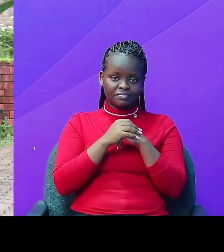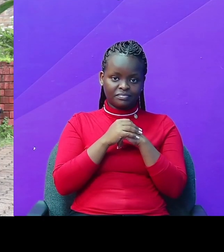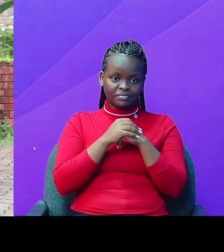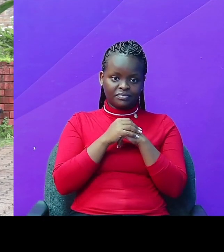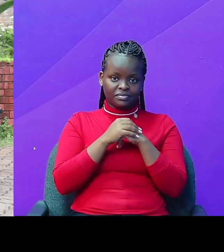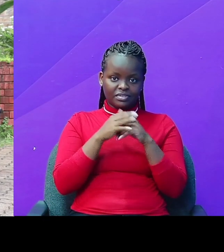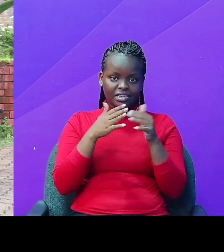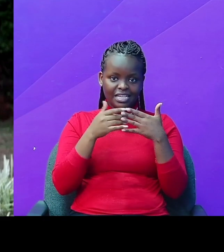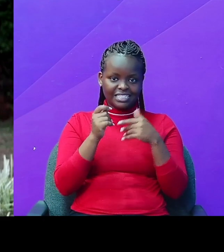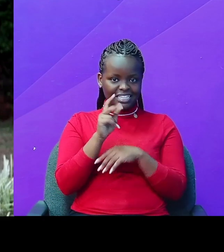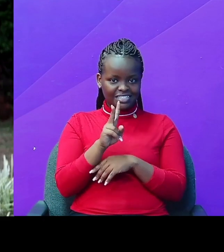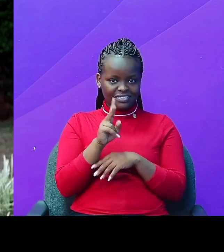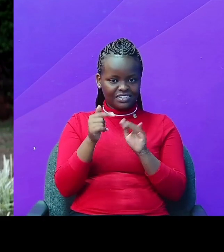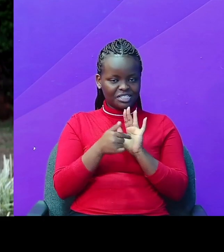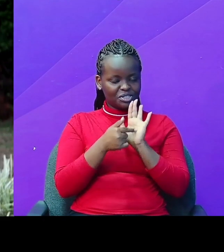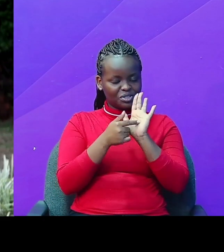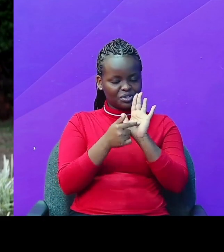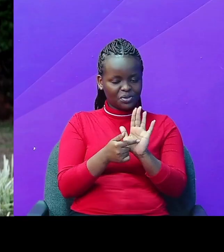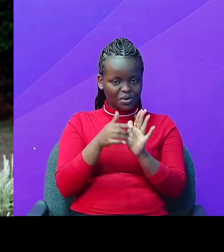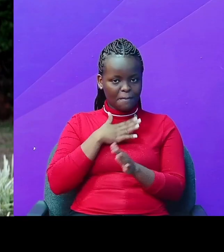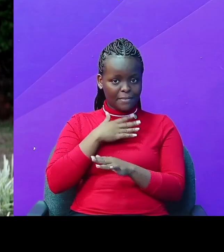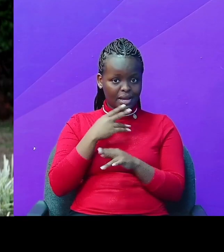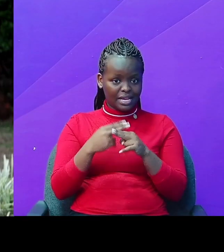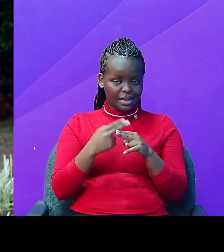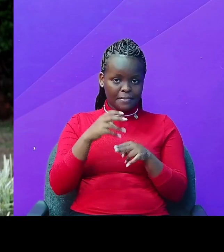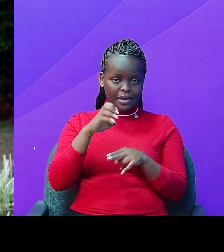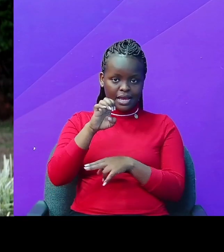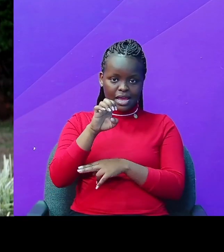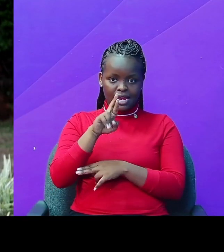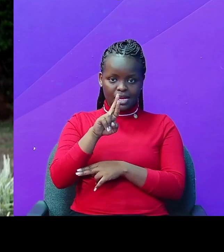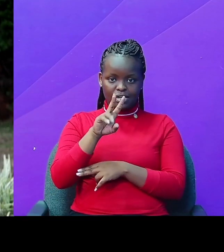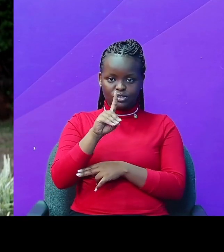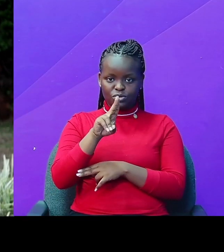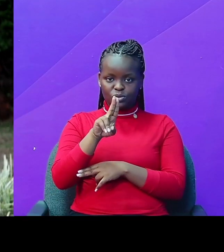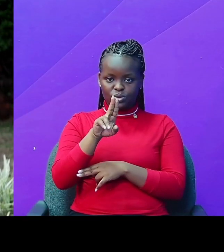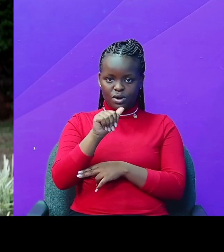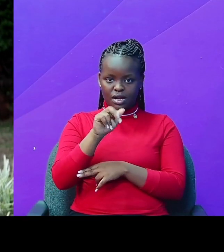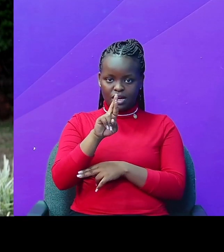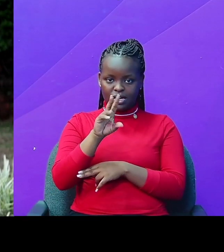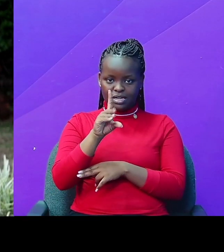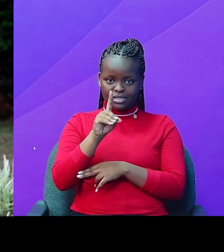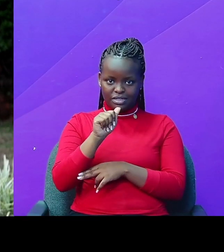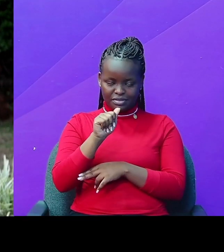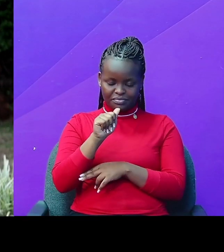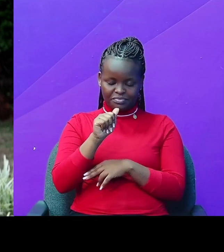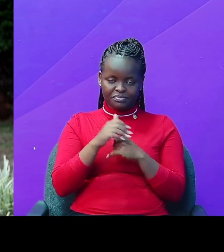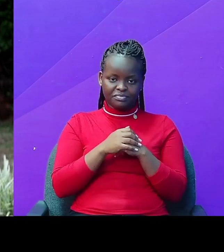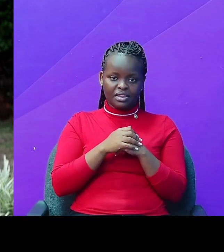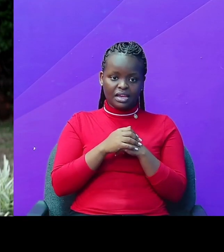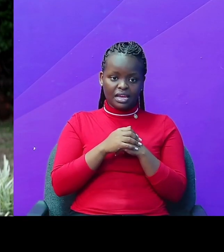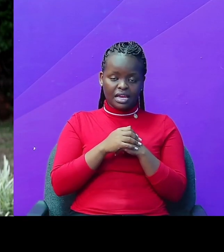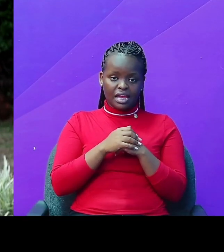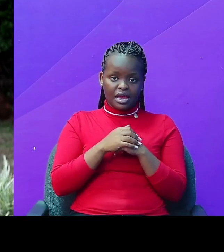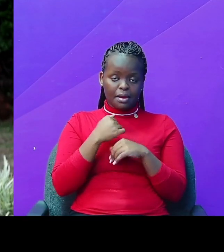Site TV show. My name is Eduarda Lobo. I'm the Deputy Development Director at the British High Commission. I'm very